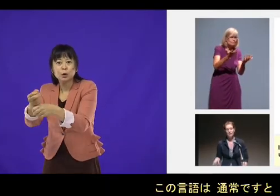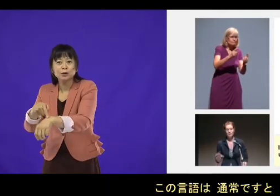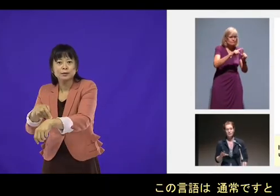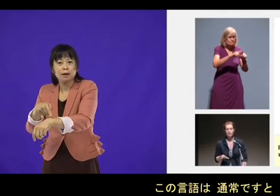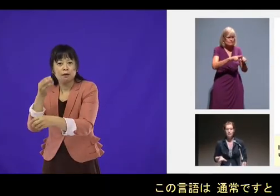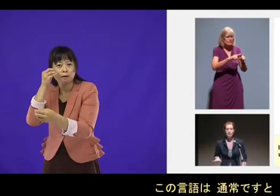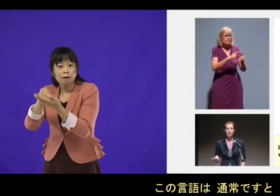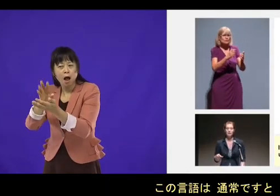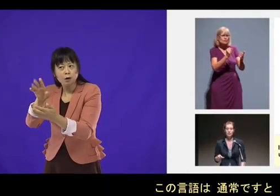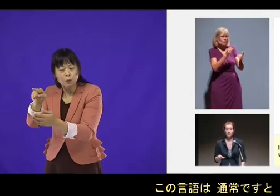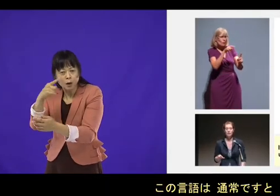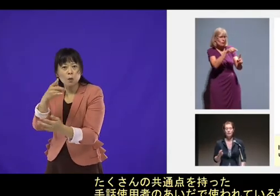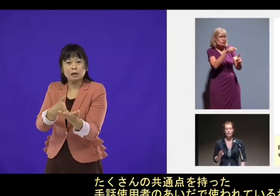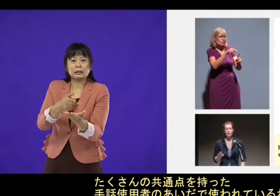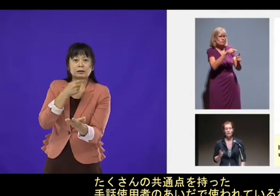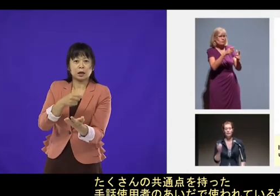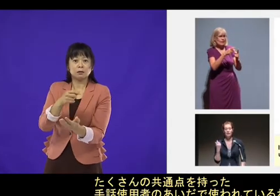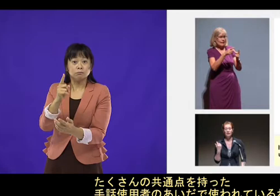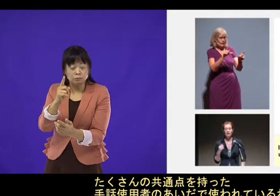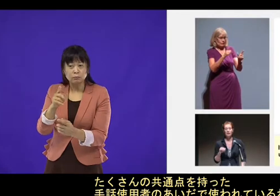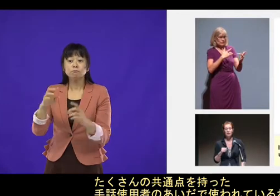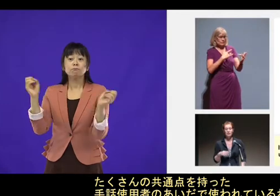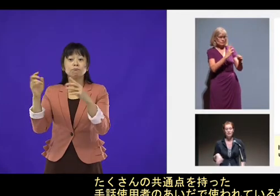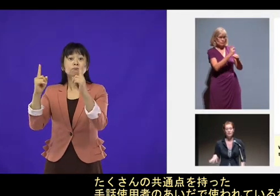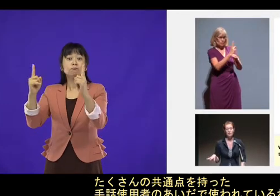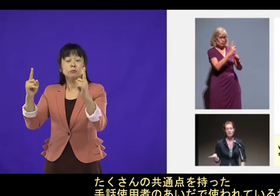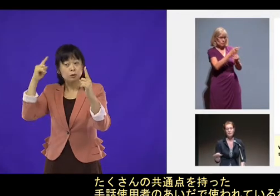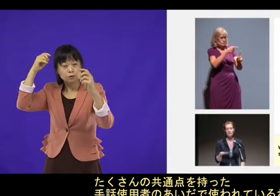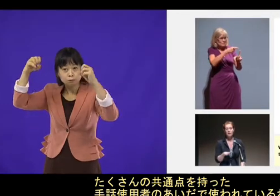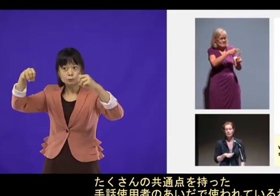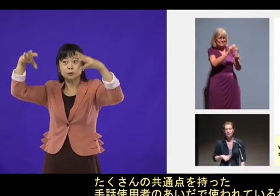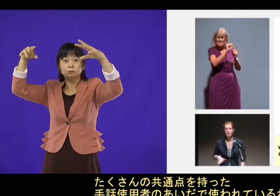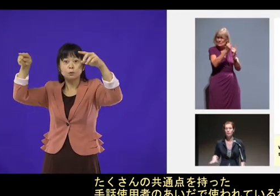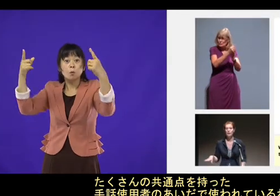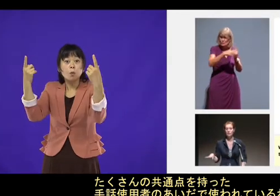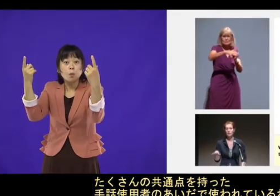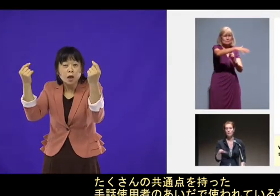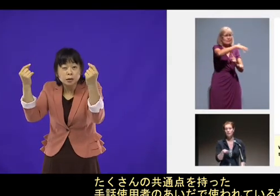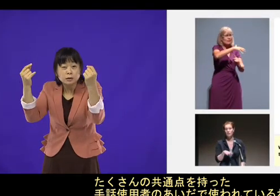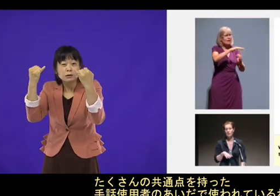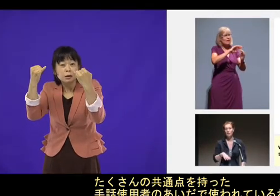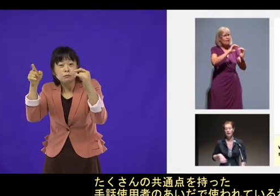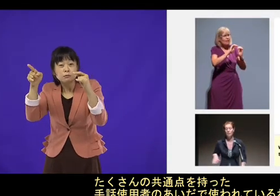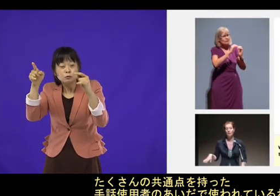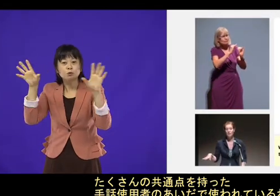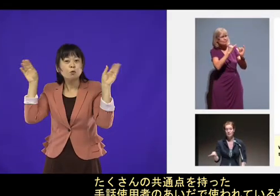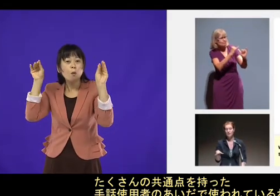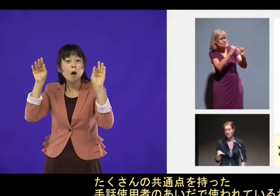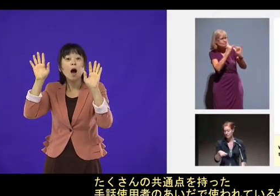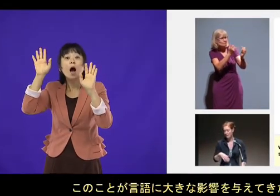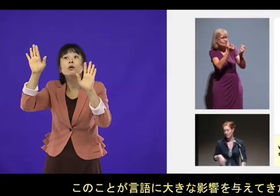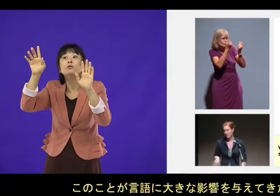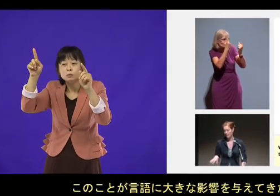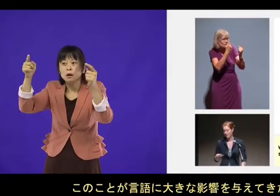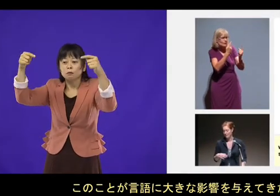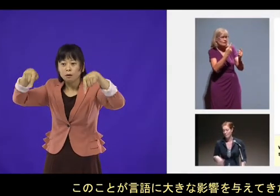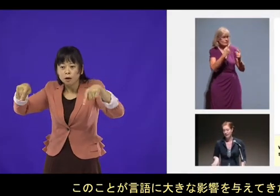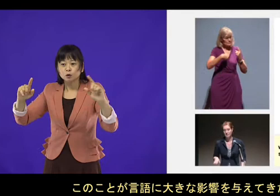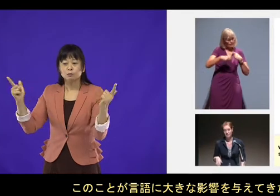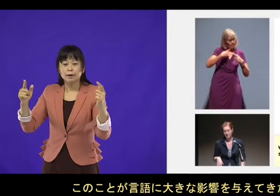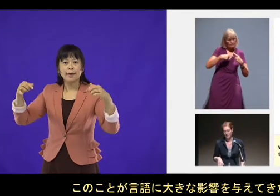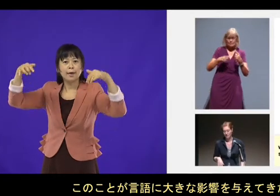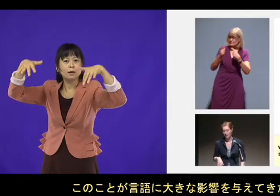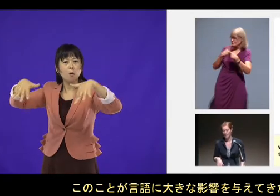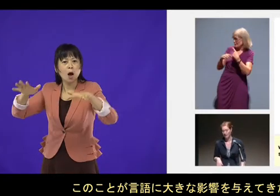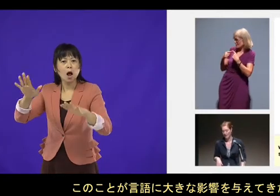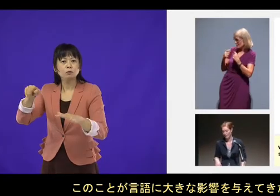that the language is usually used within a situation where there's a lot of common ground among signers has